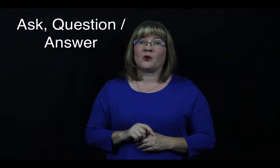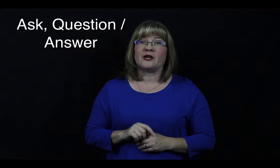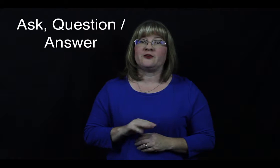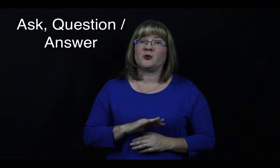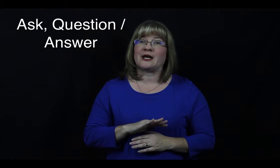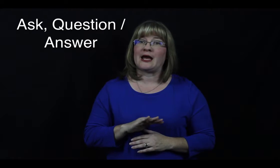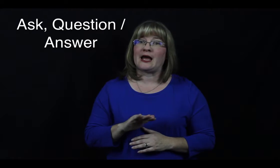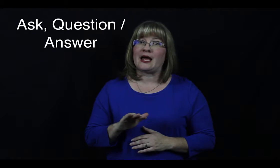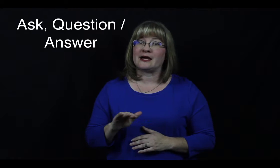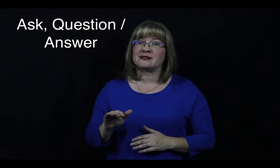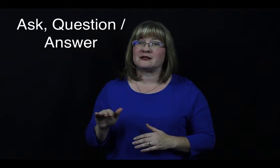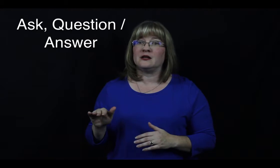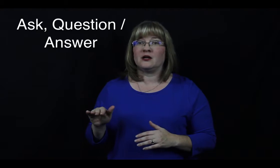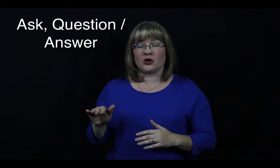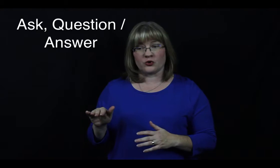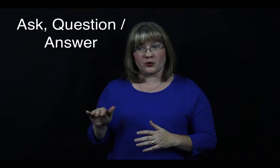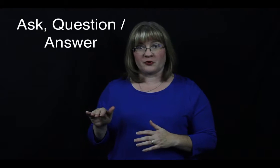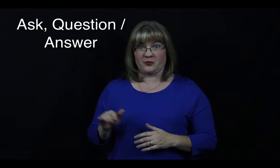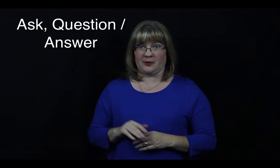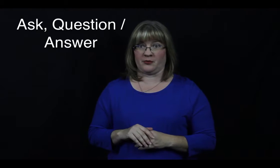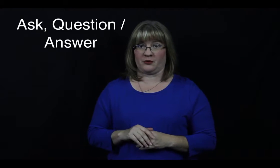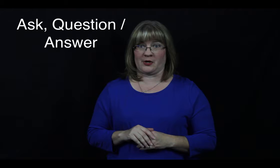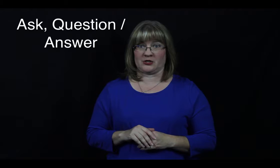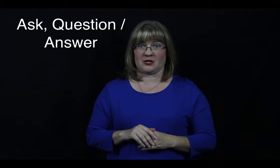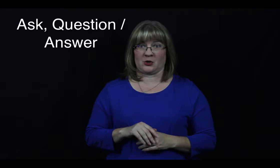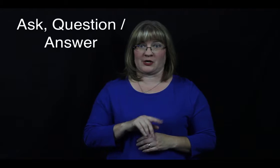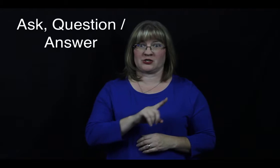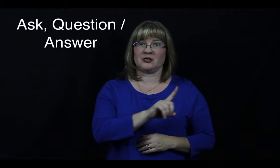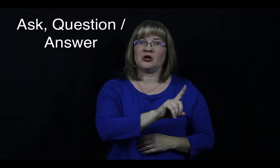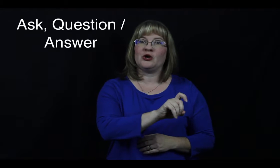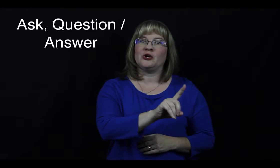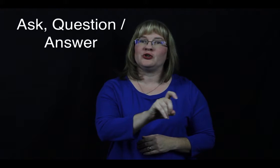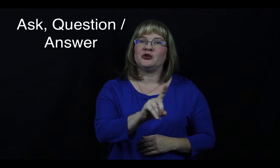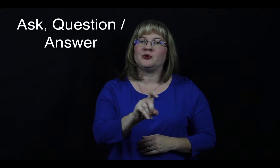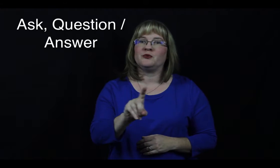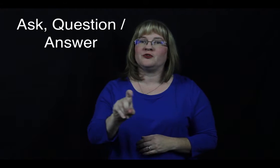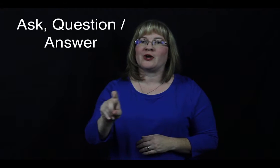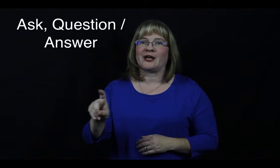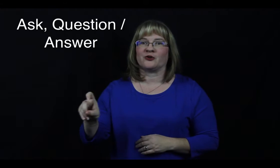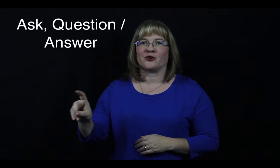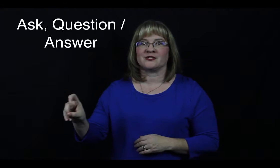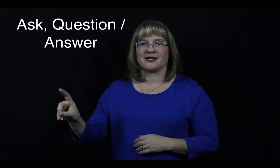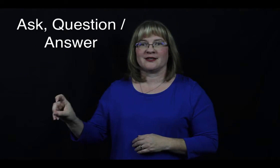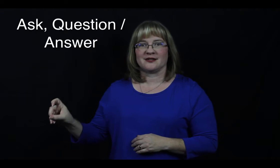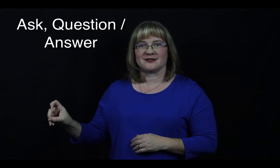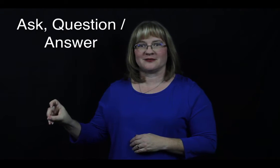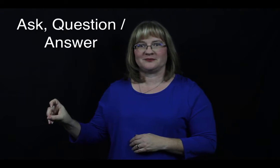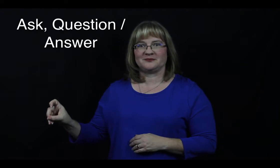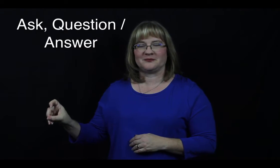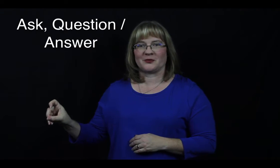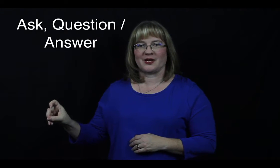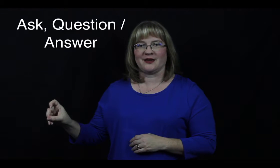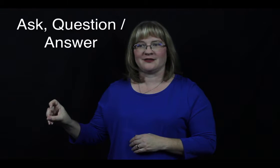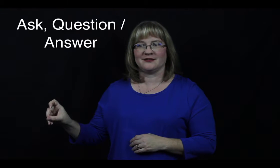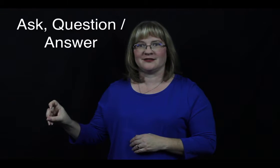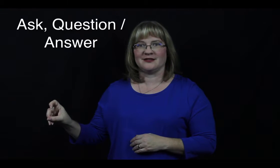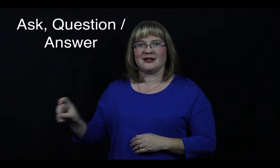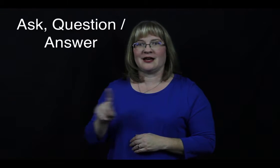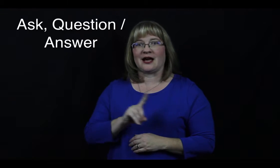Or if you want to ask a group of people a question, you would move your hand across like this. Okay? I